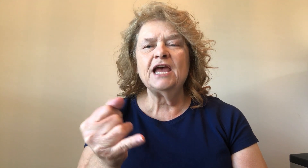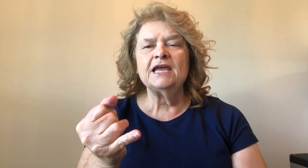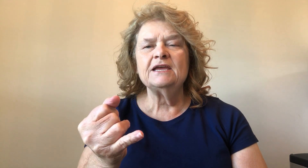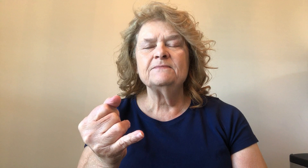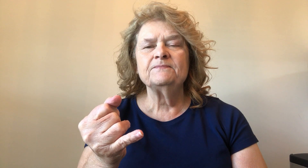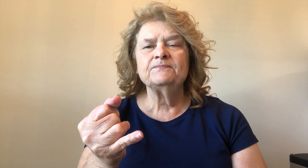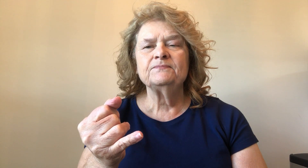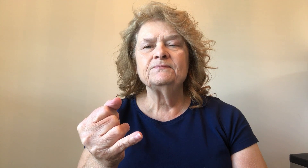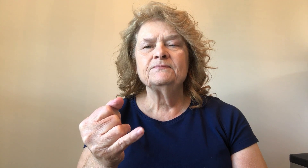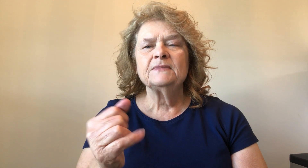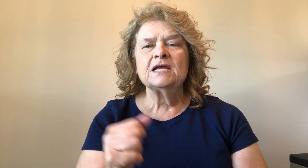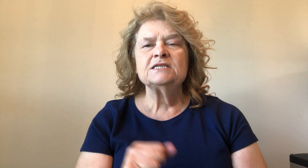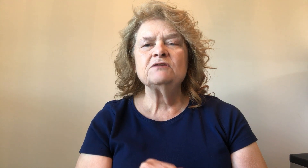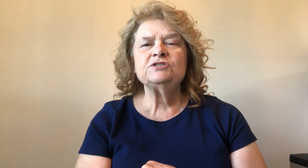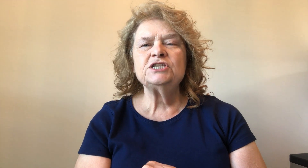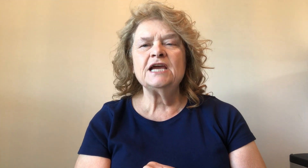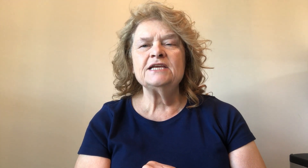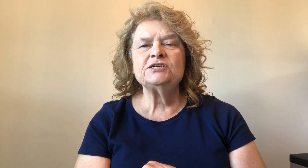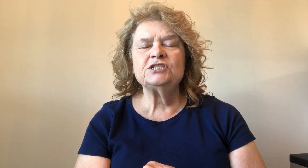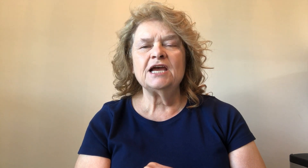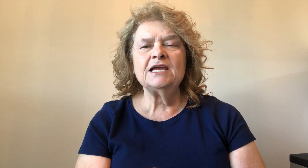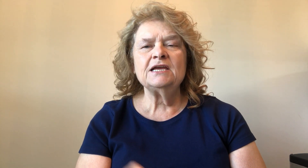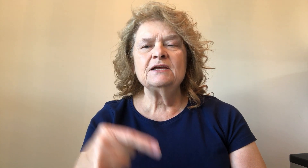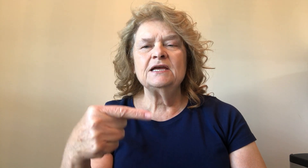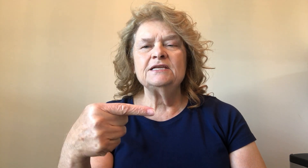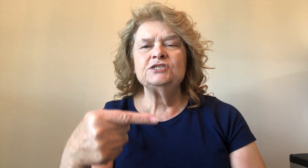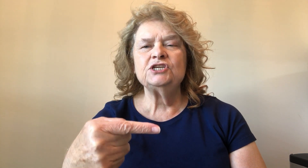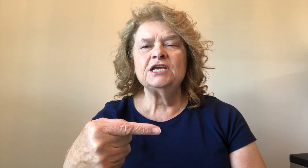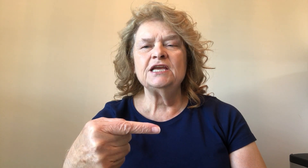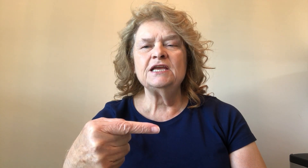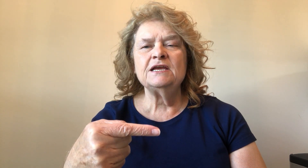J. So G-H-J,